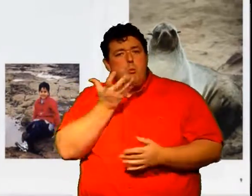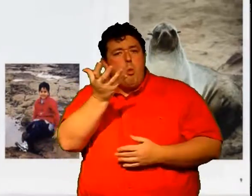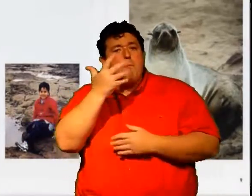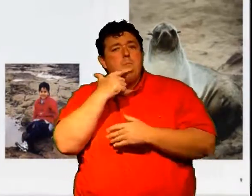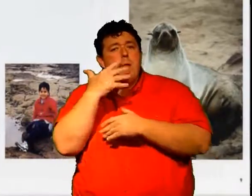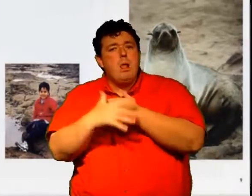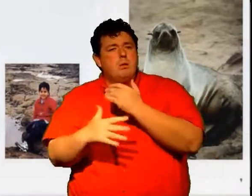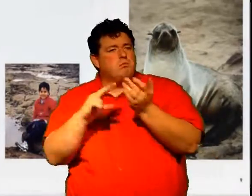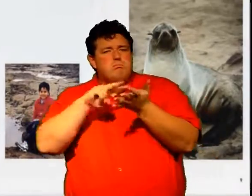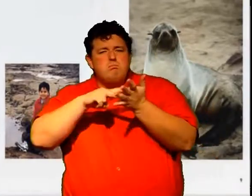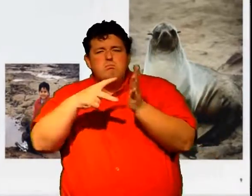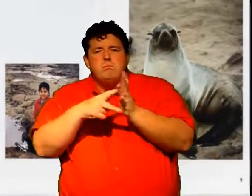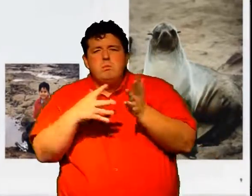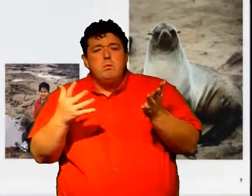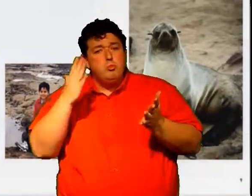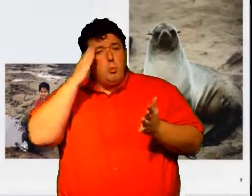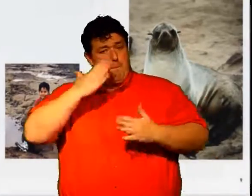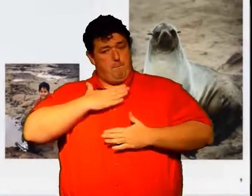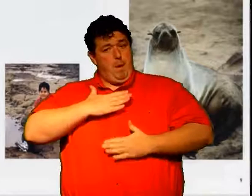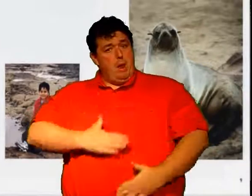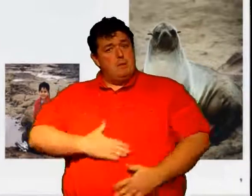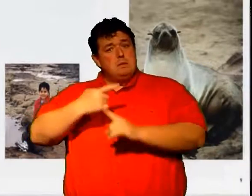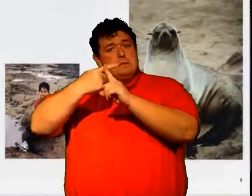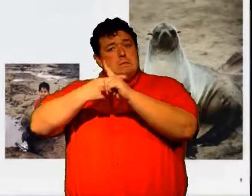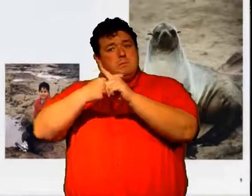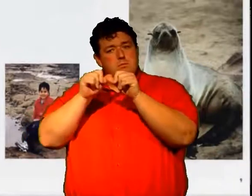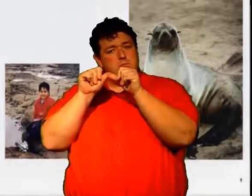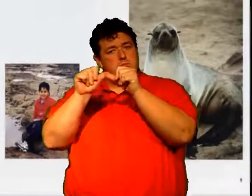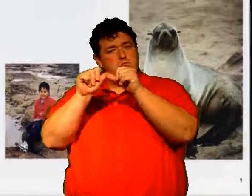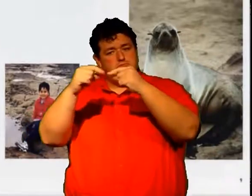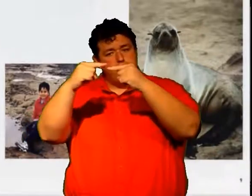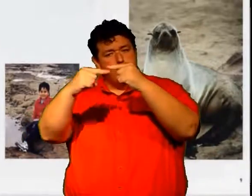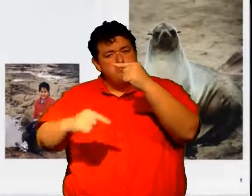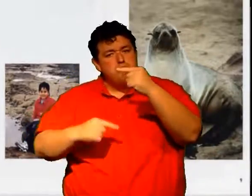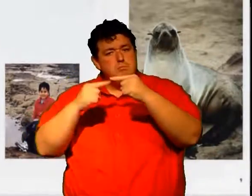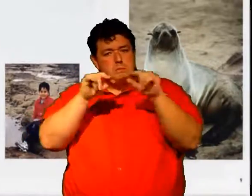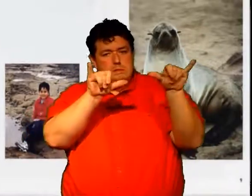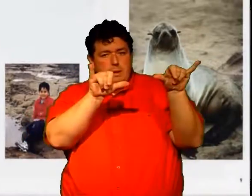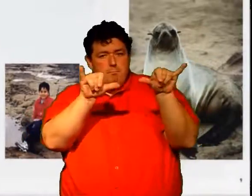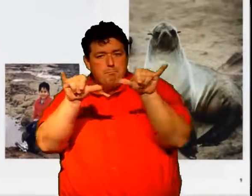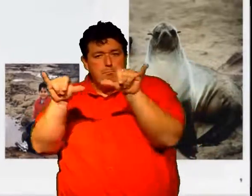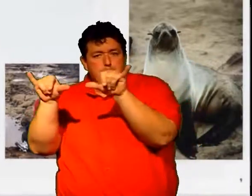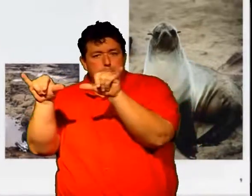All mammals are warm-blooded. That means that their body temperature is consistent and stays the same.